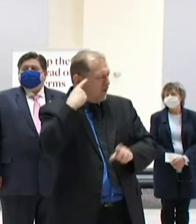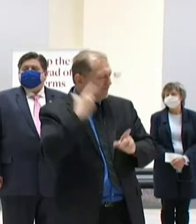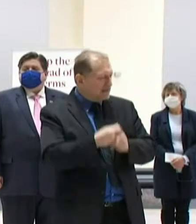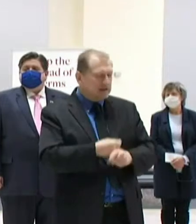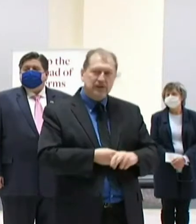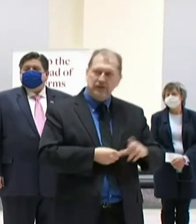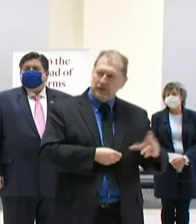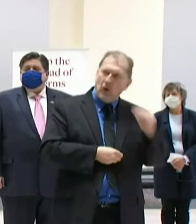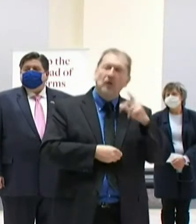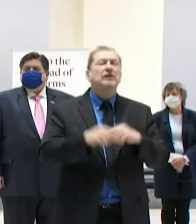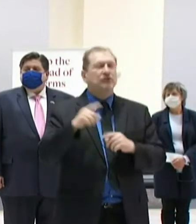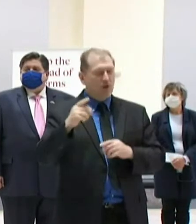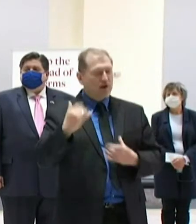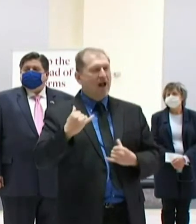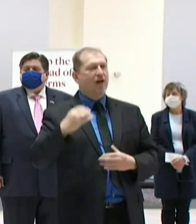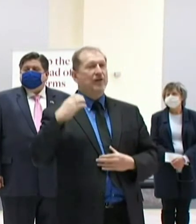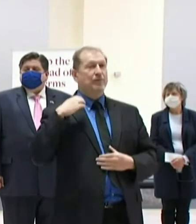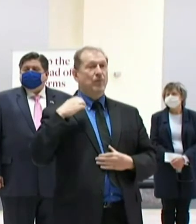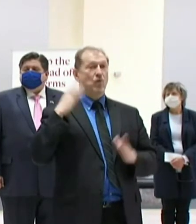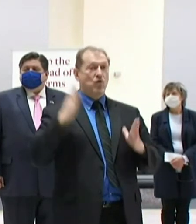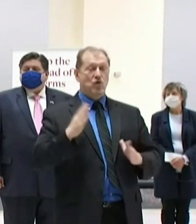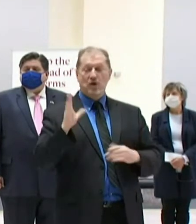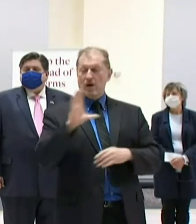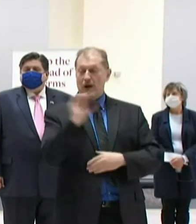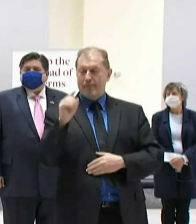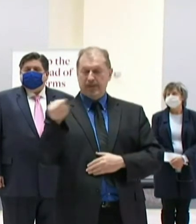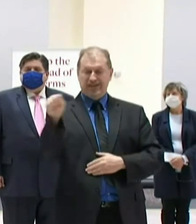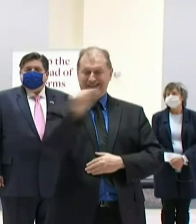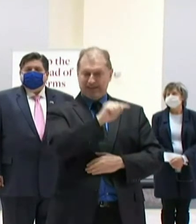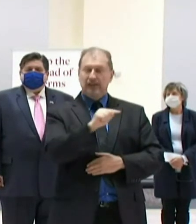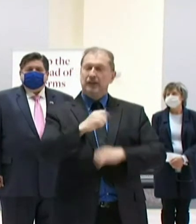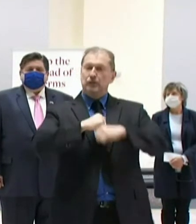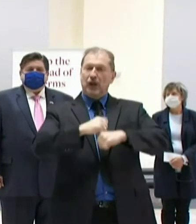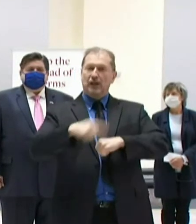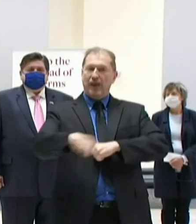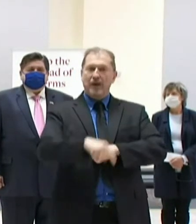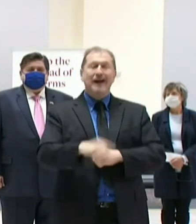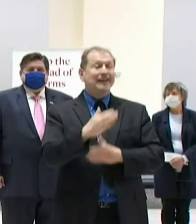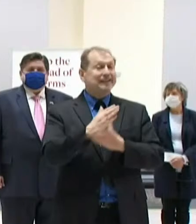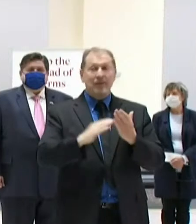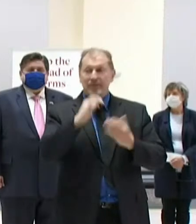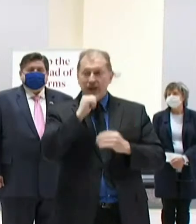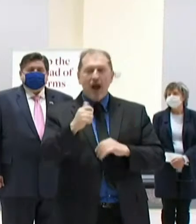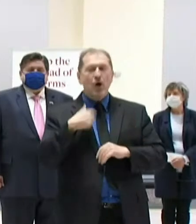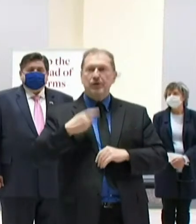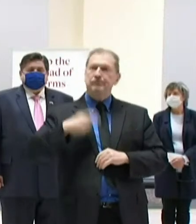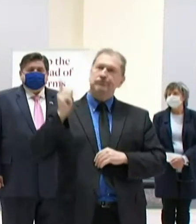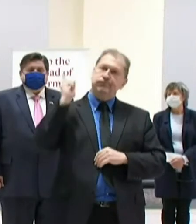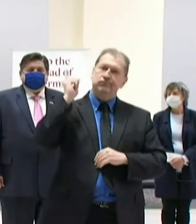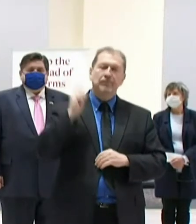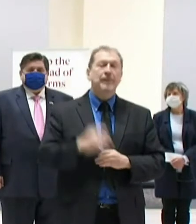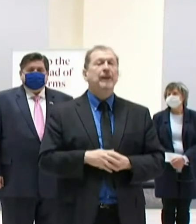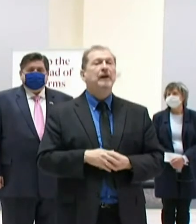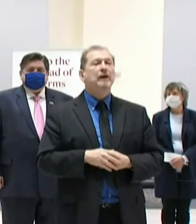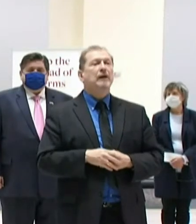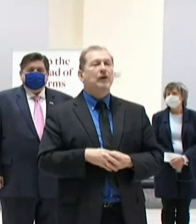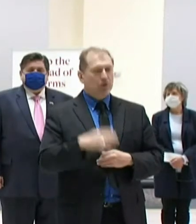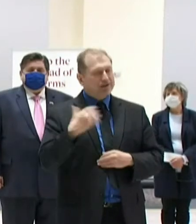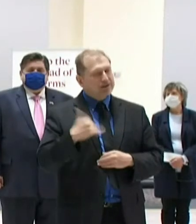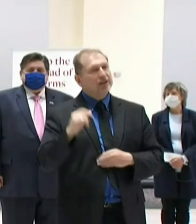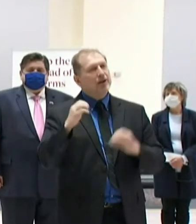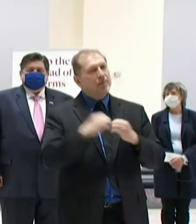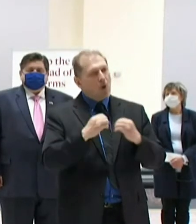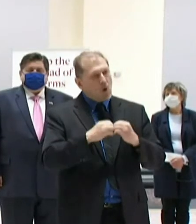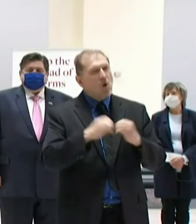we applaud you who have stepped up to do the right thing to protect your employees. But there's more work that needs